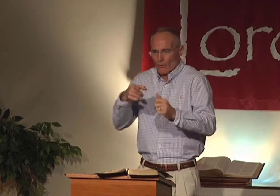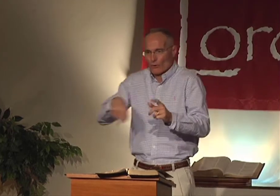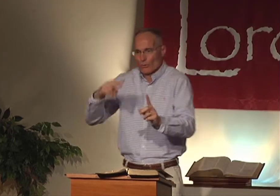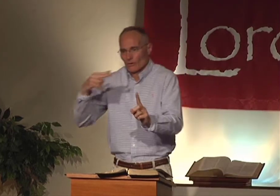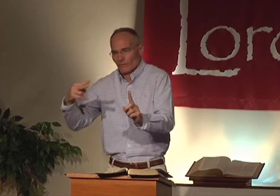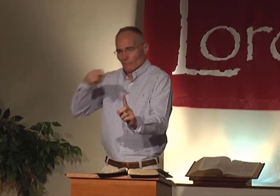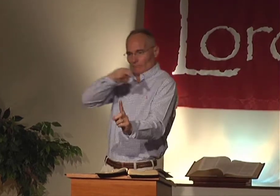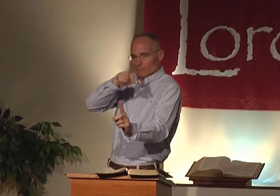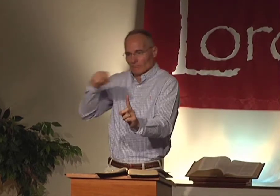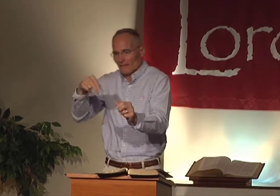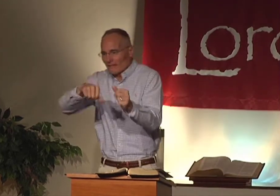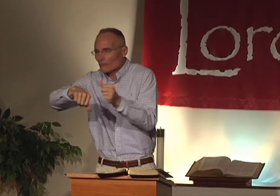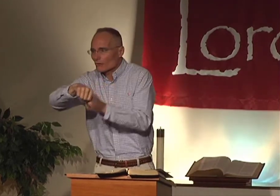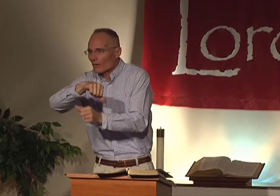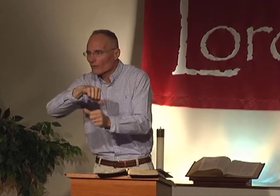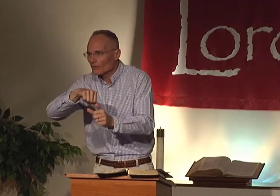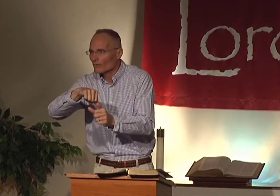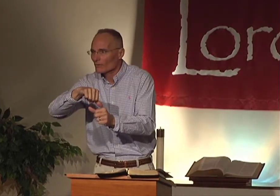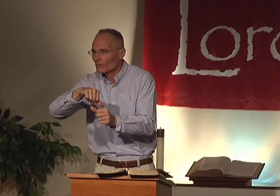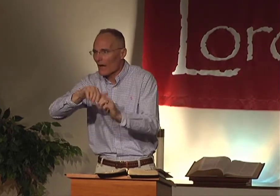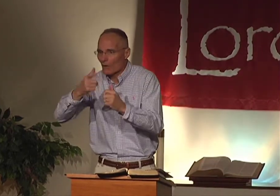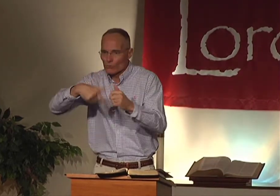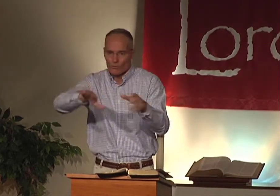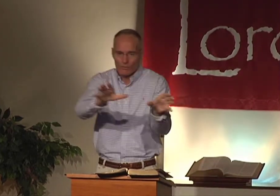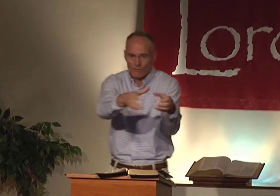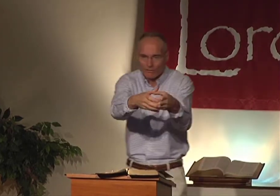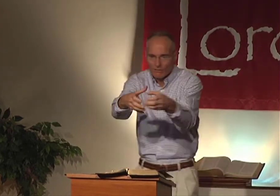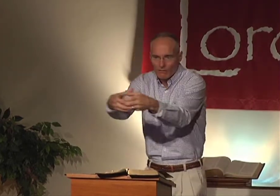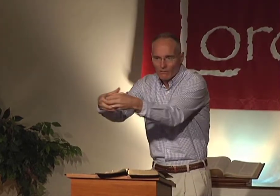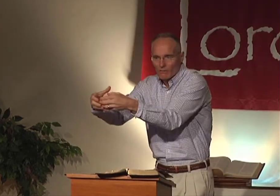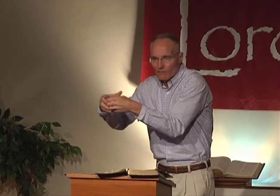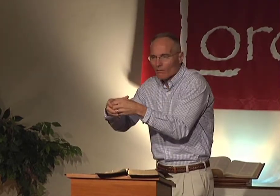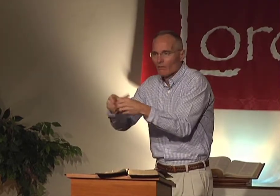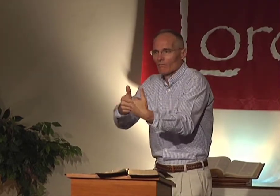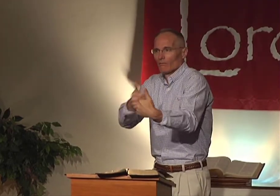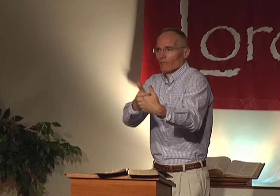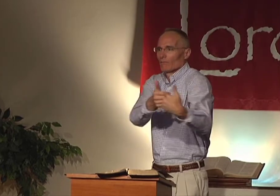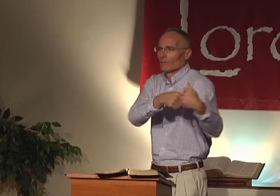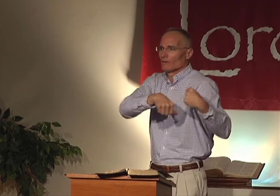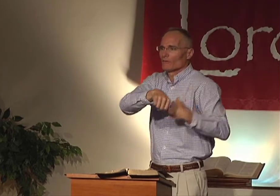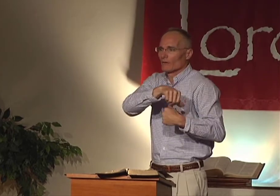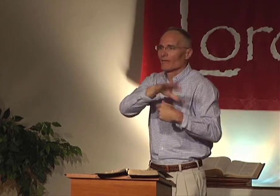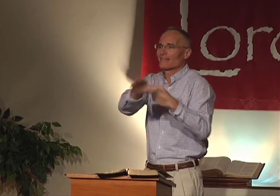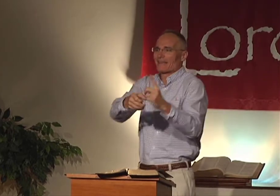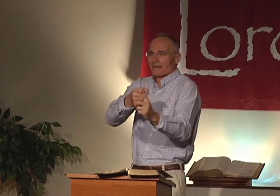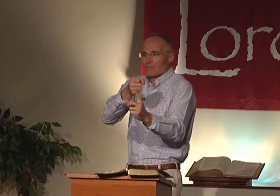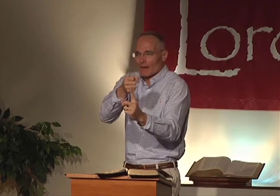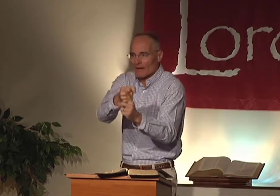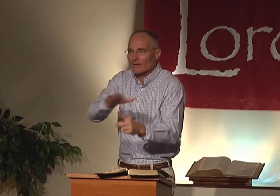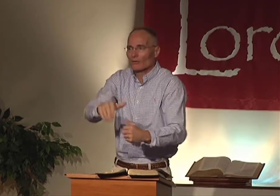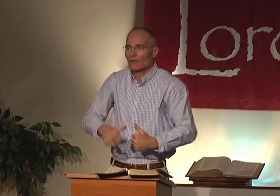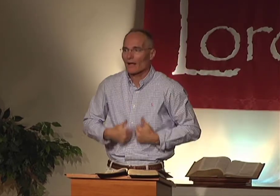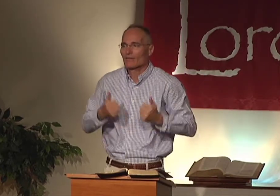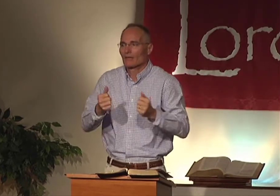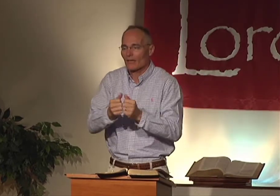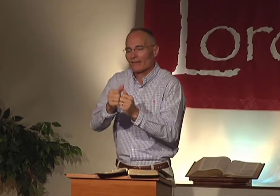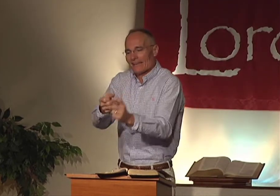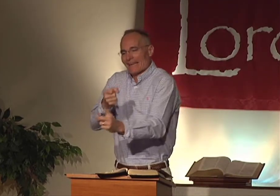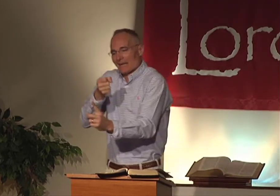now and how you perceive each other and how you get together in small groups with each other, that impacts your